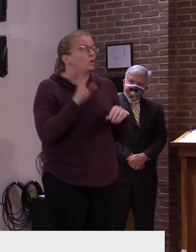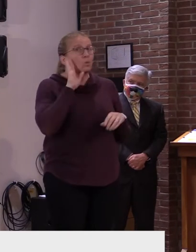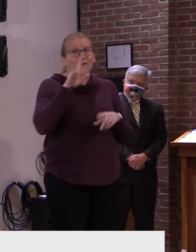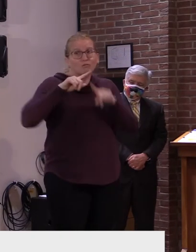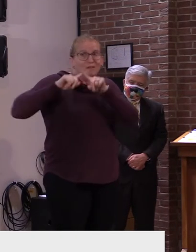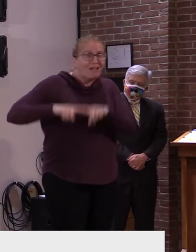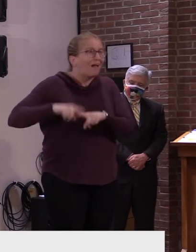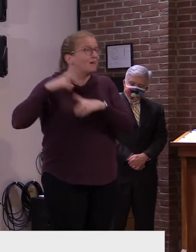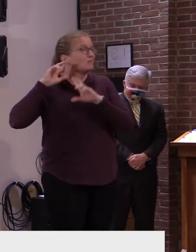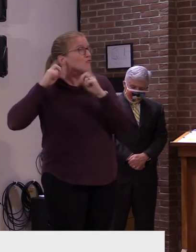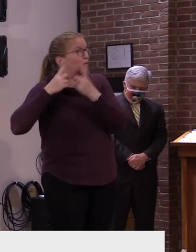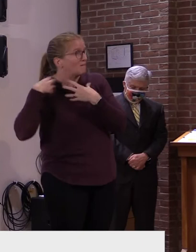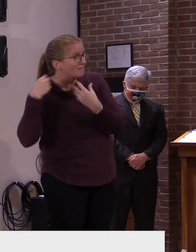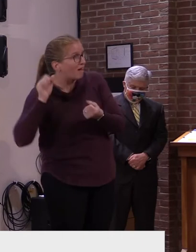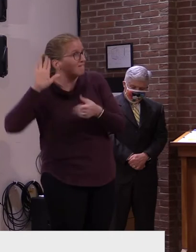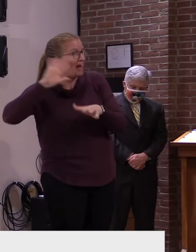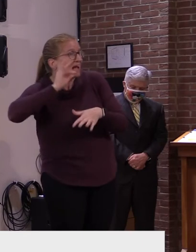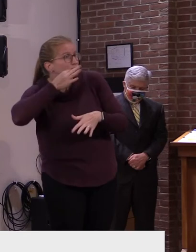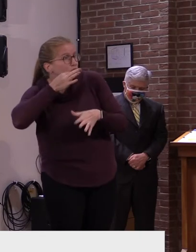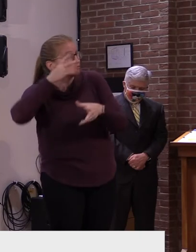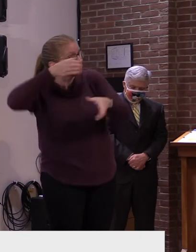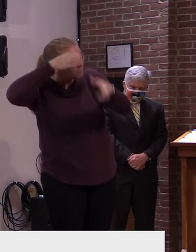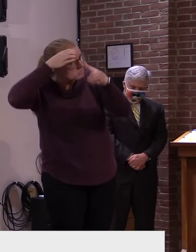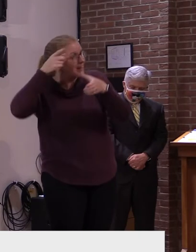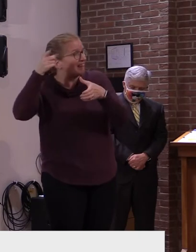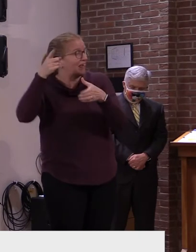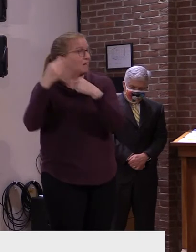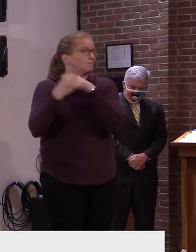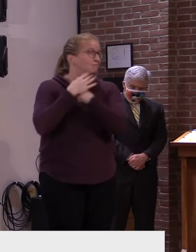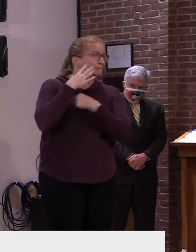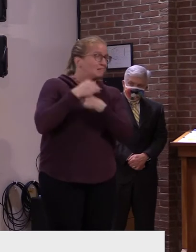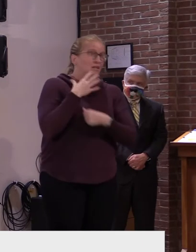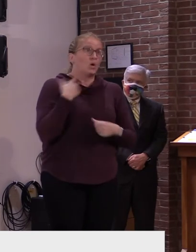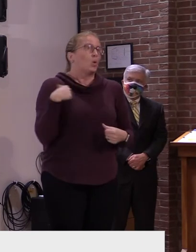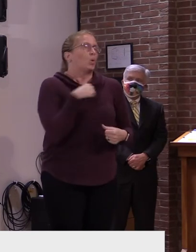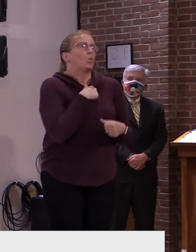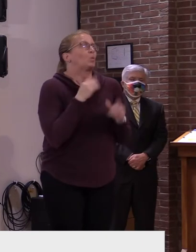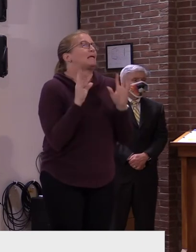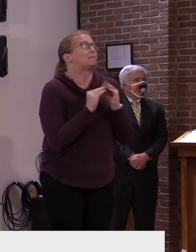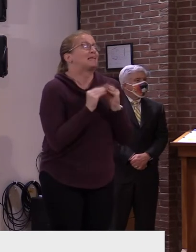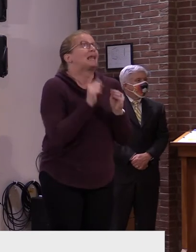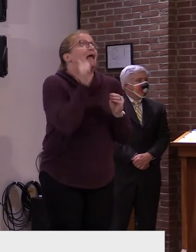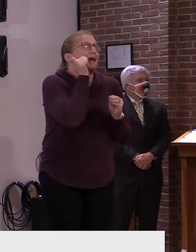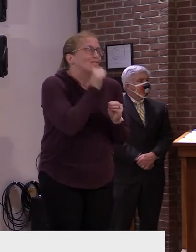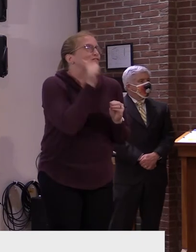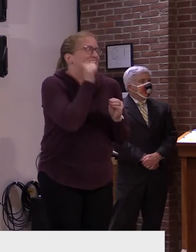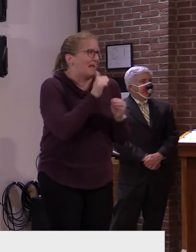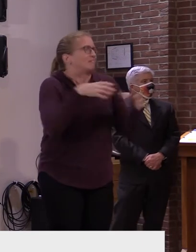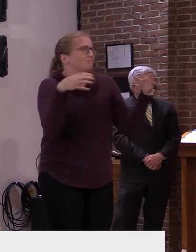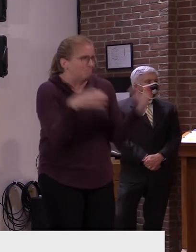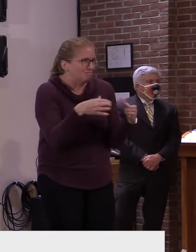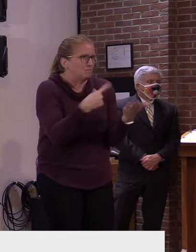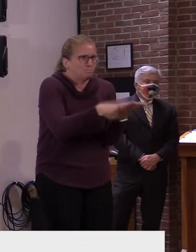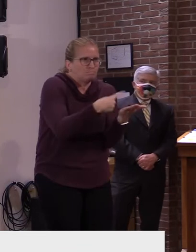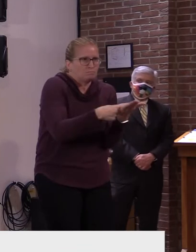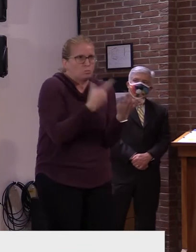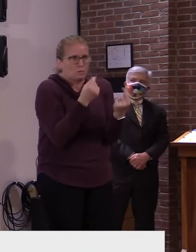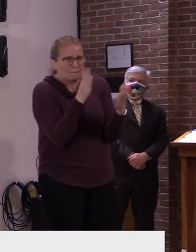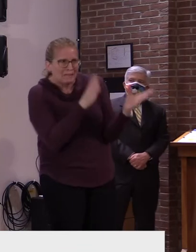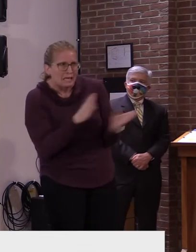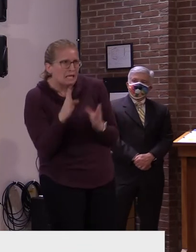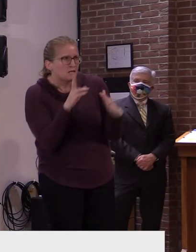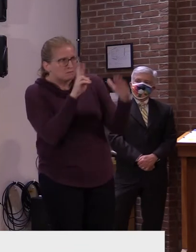experts to guide us again we we meet literally every single day and we talk about these things